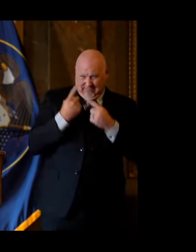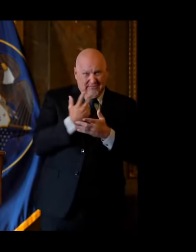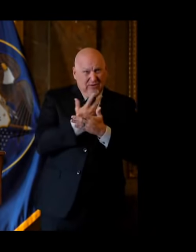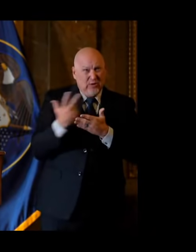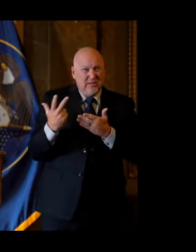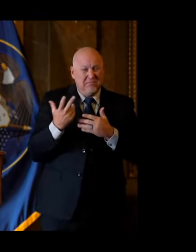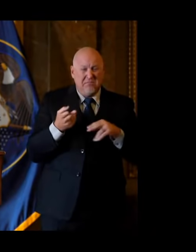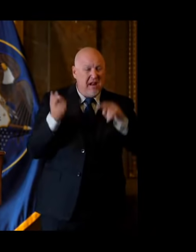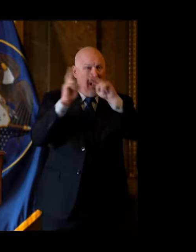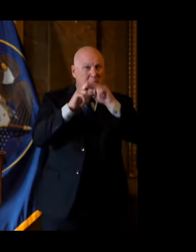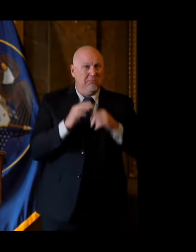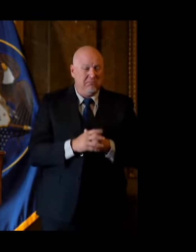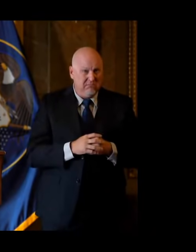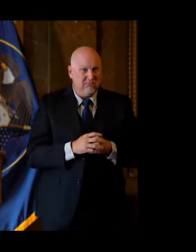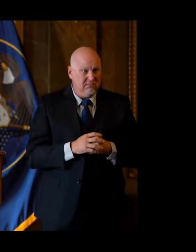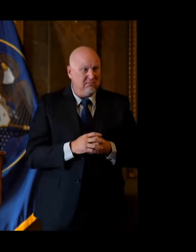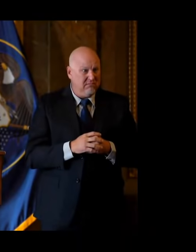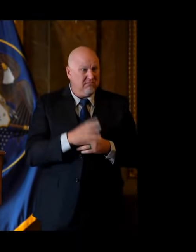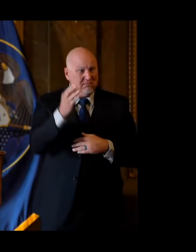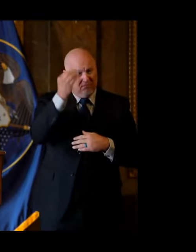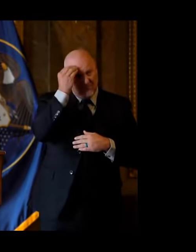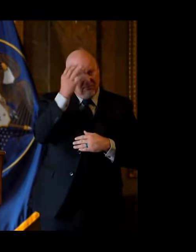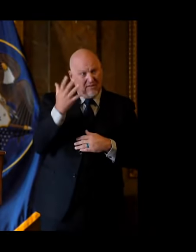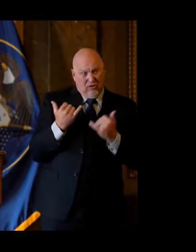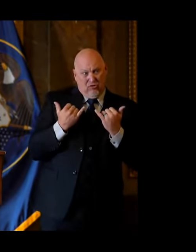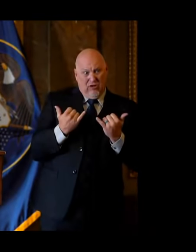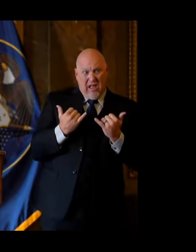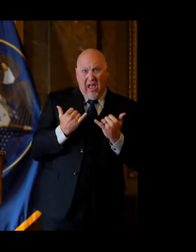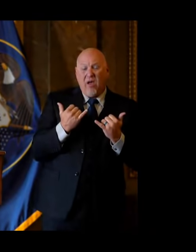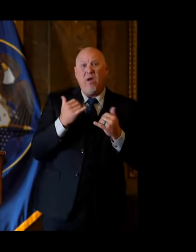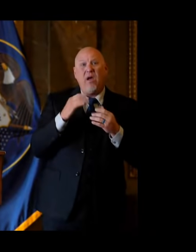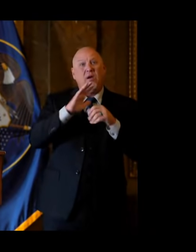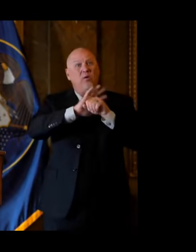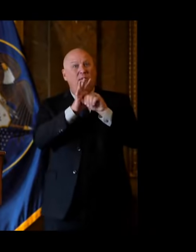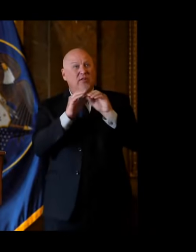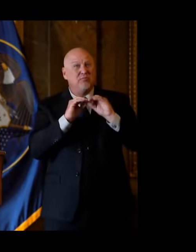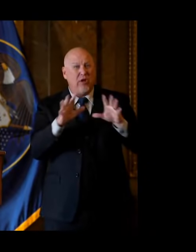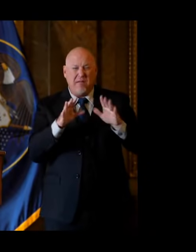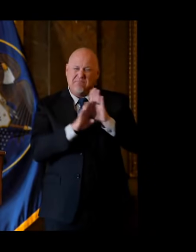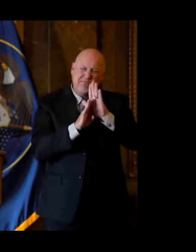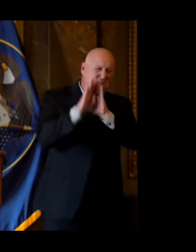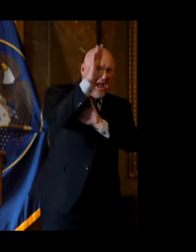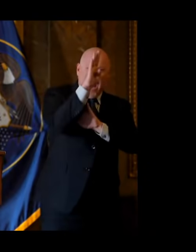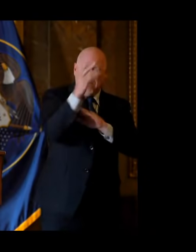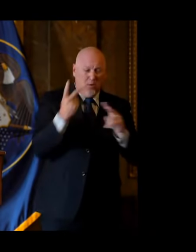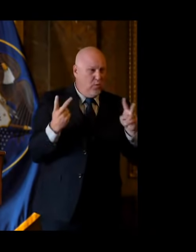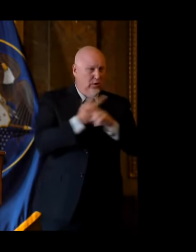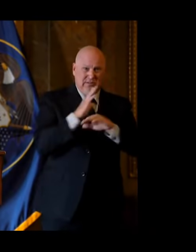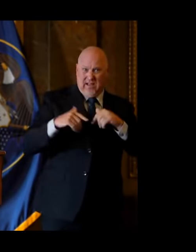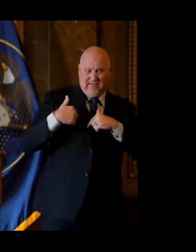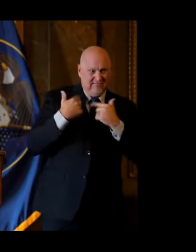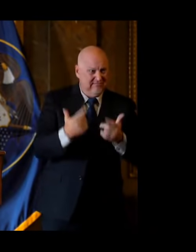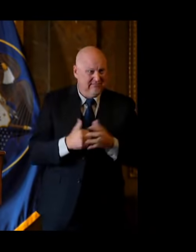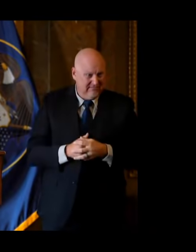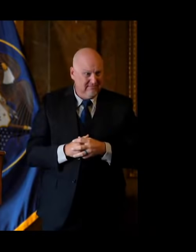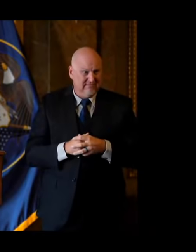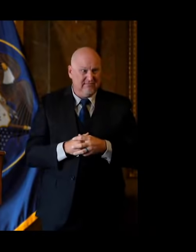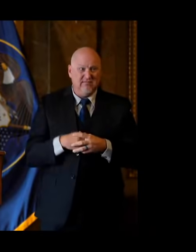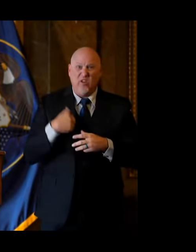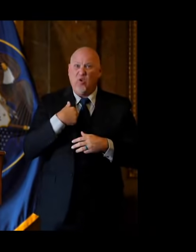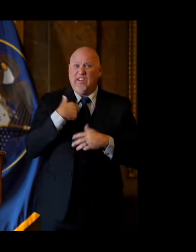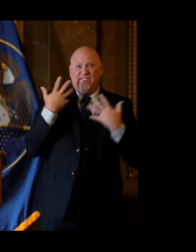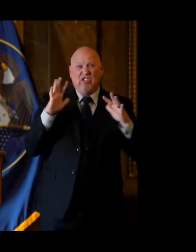have continued to rise, and we find ourselves at the breaking point of our hospitalizations.